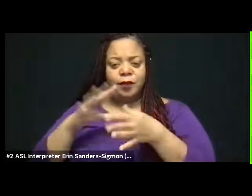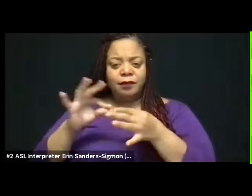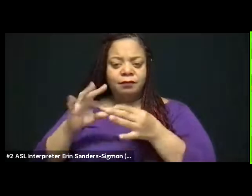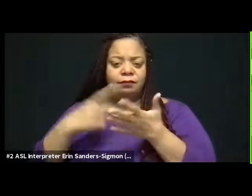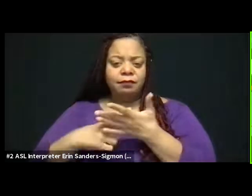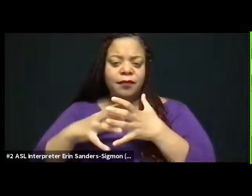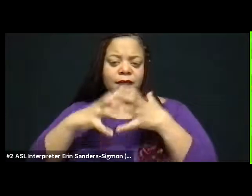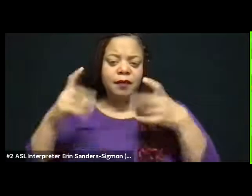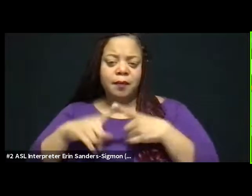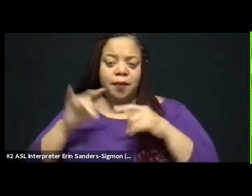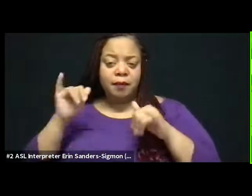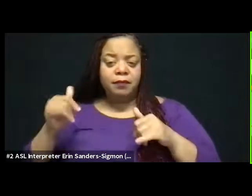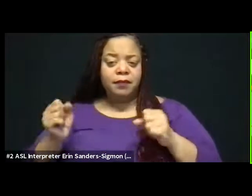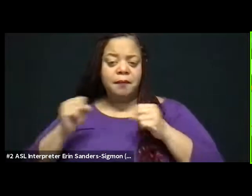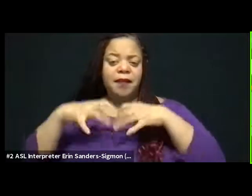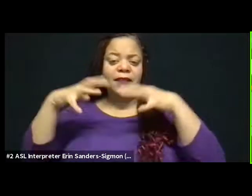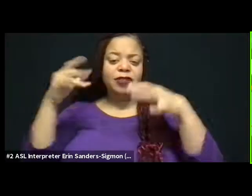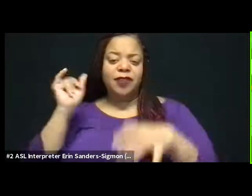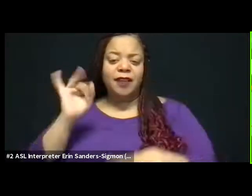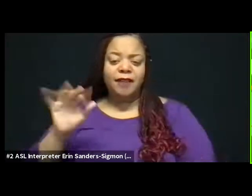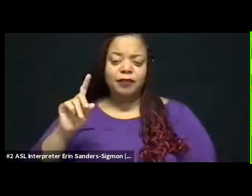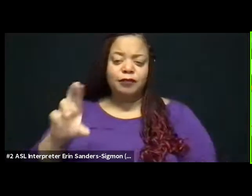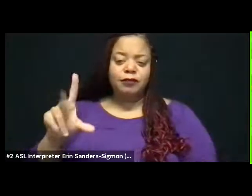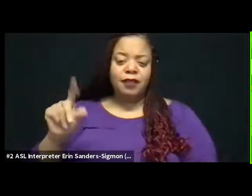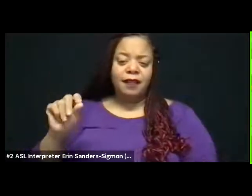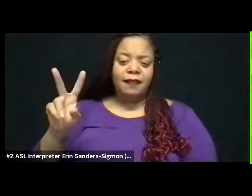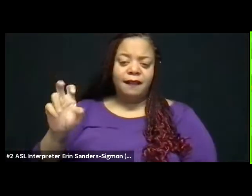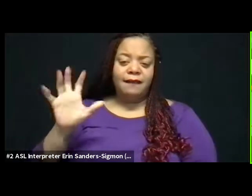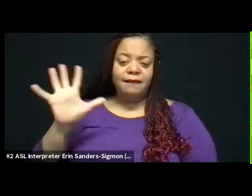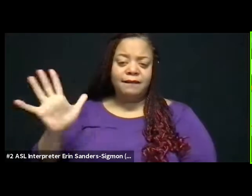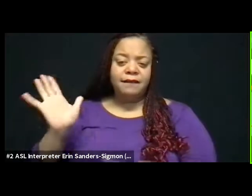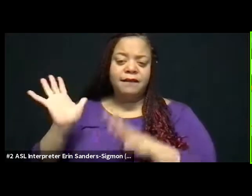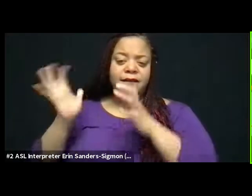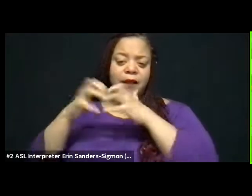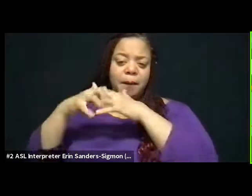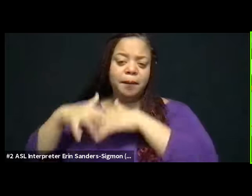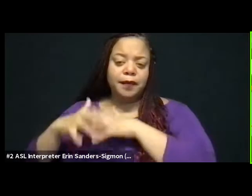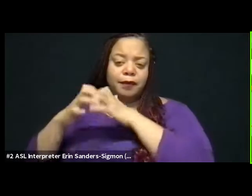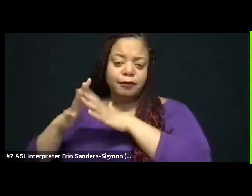what abolitionist teaching is and could be. And for me,